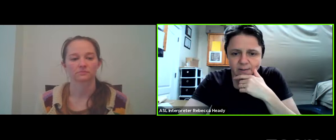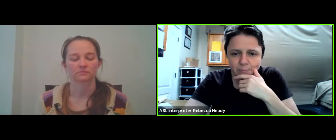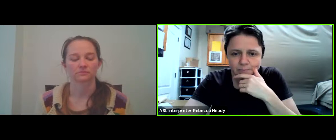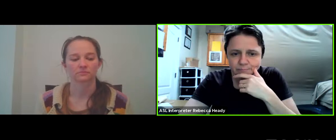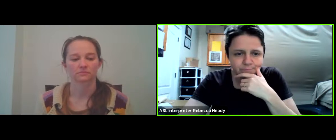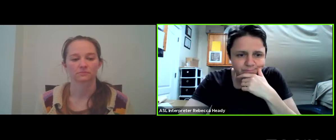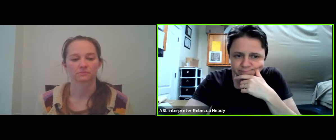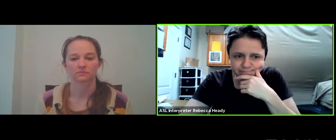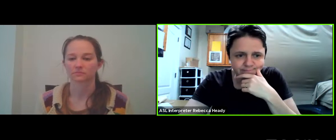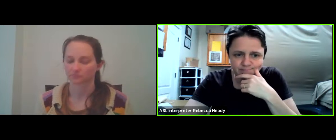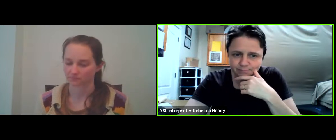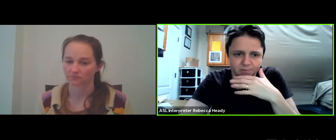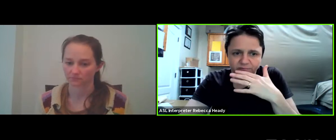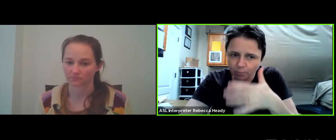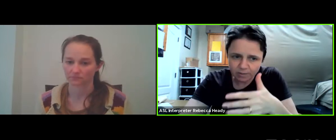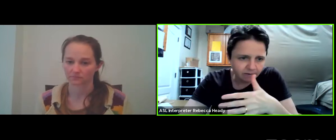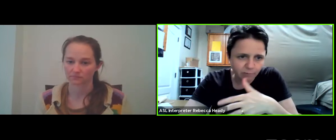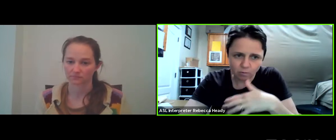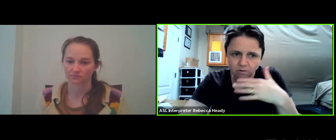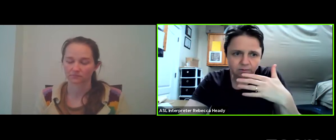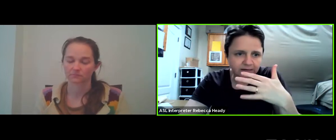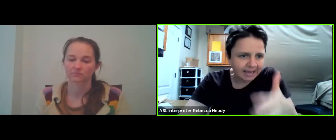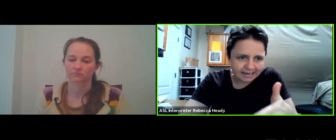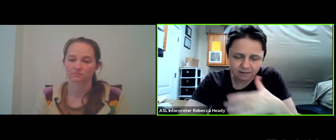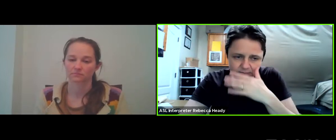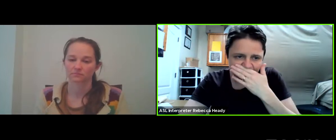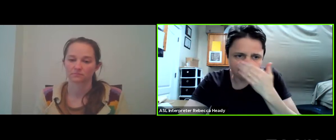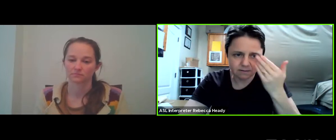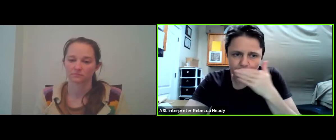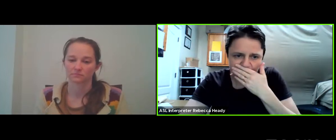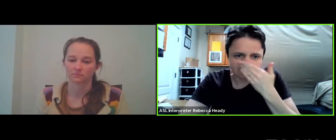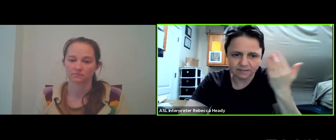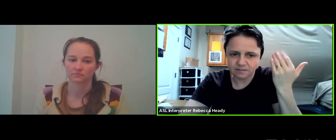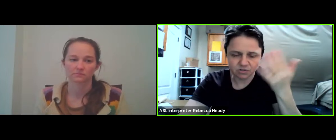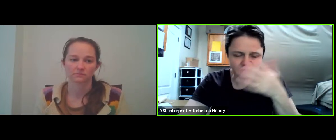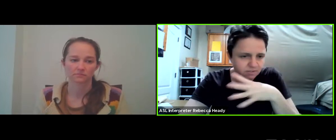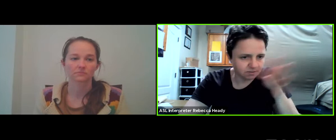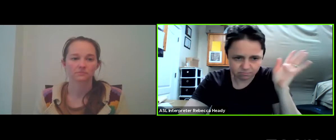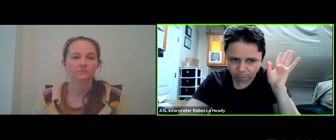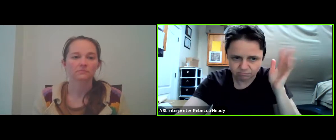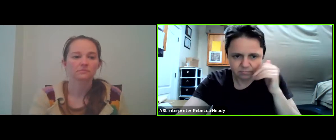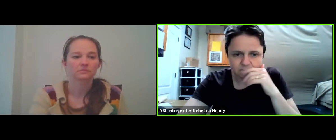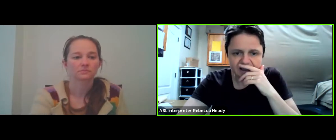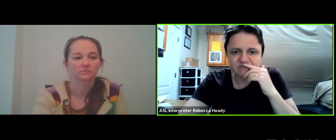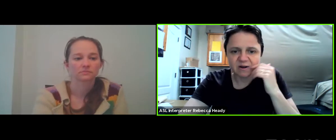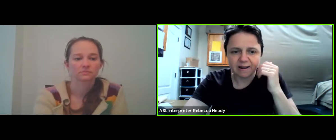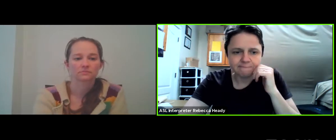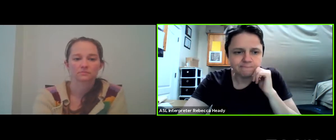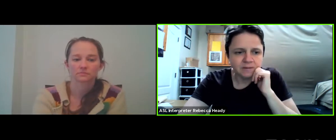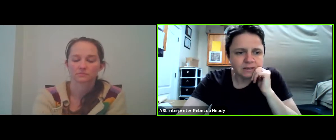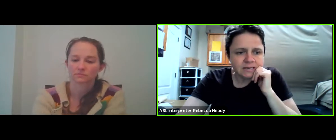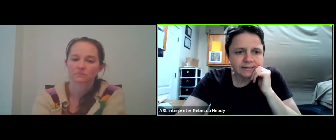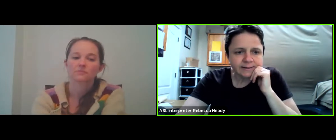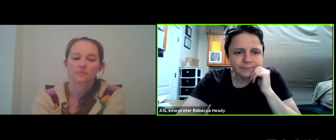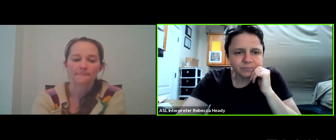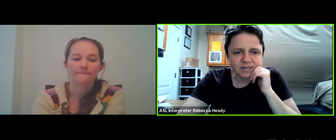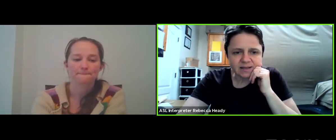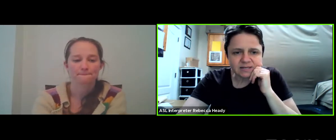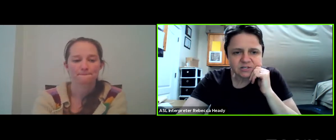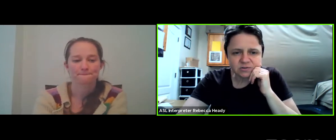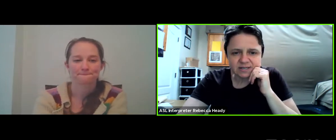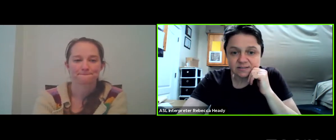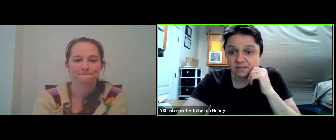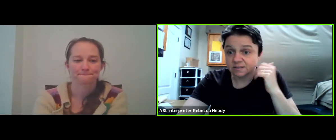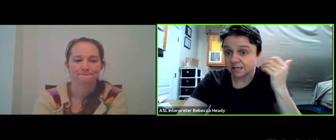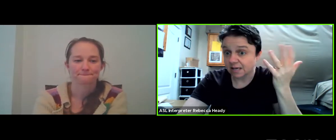position, not really a affirmative or negating sentence. It's just FYI.